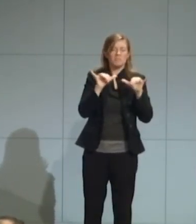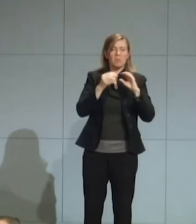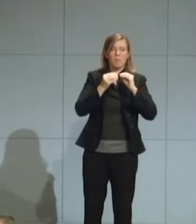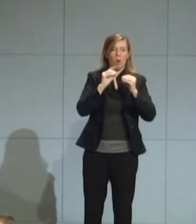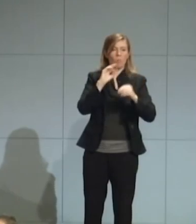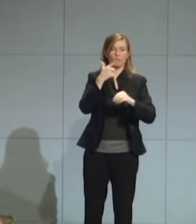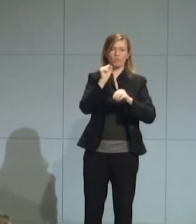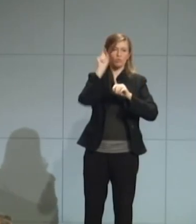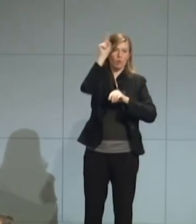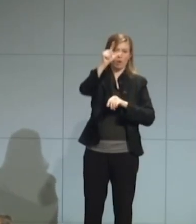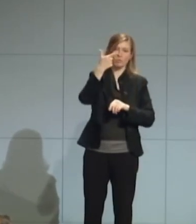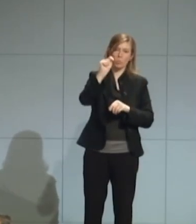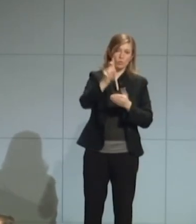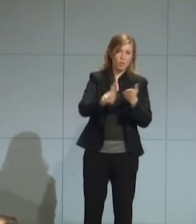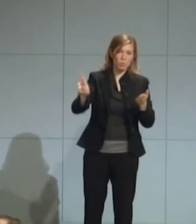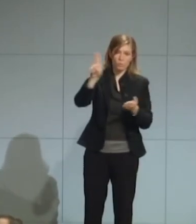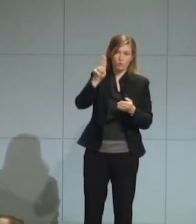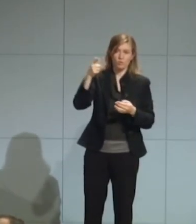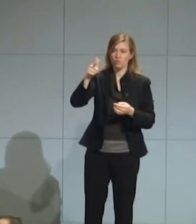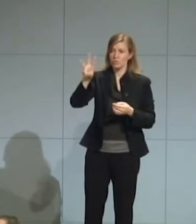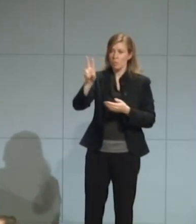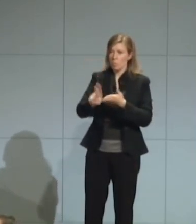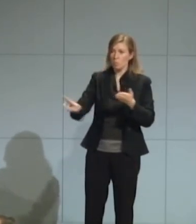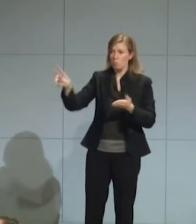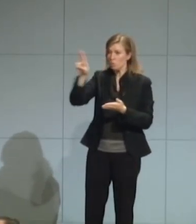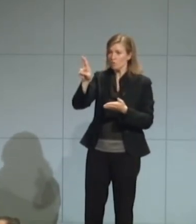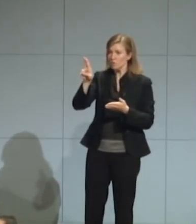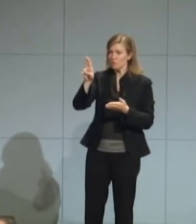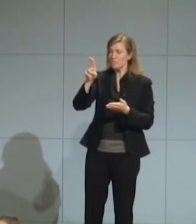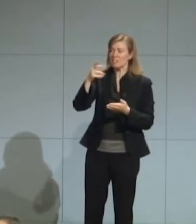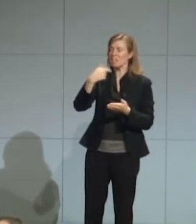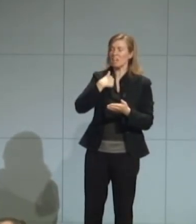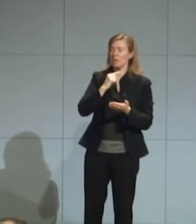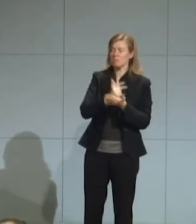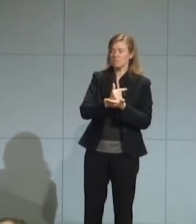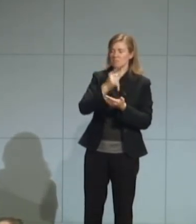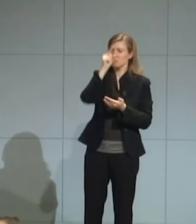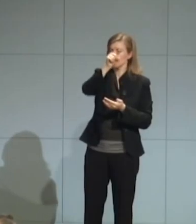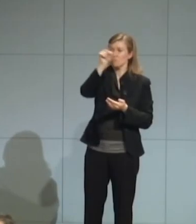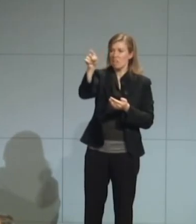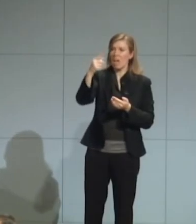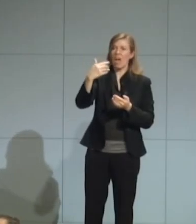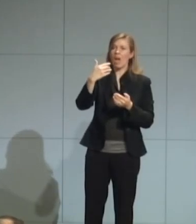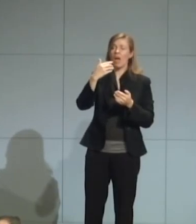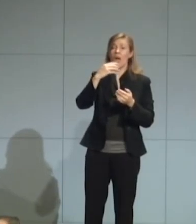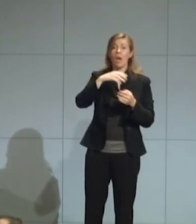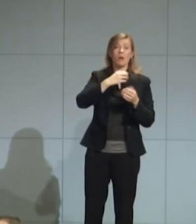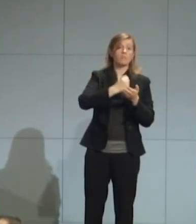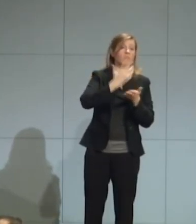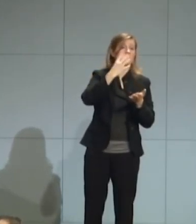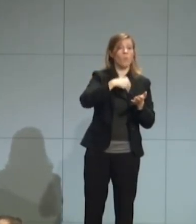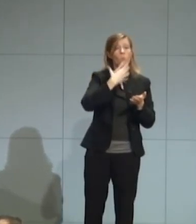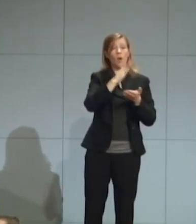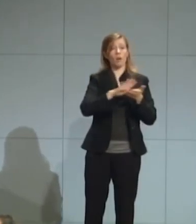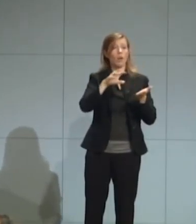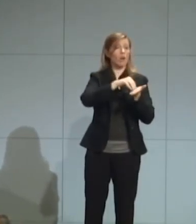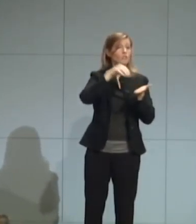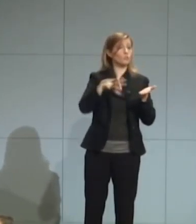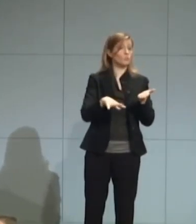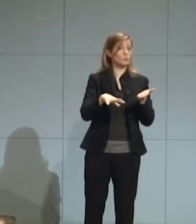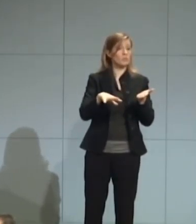any civilizations. These people weren't even African, right? So by the mid-19th century,